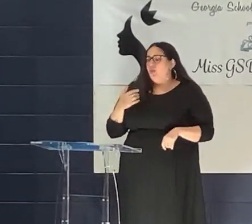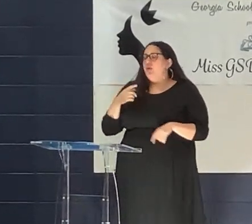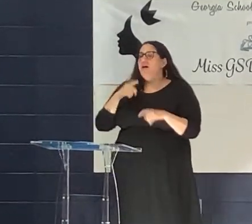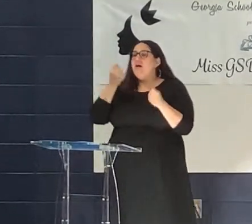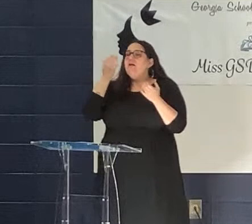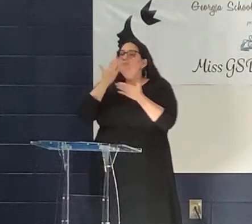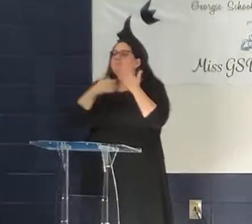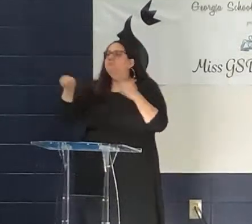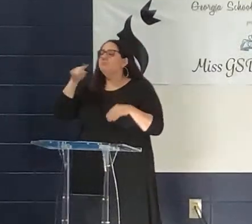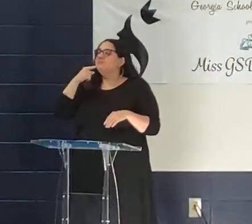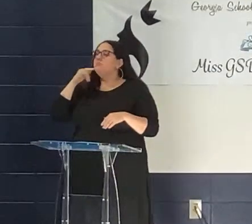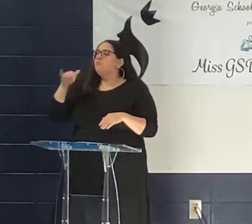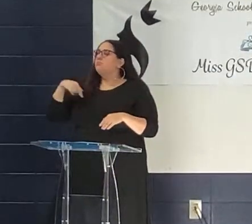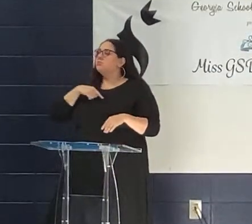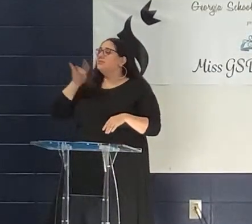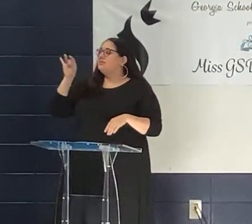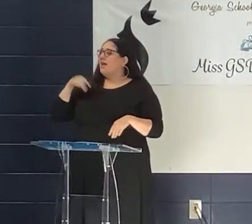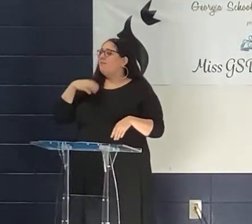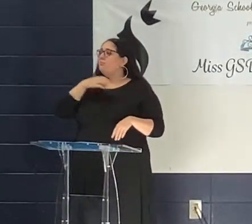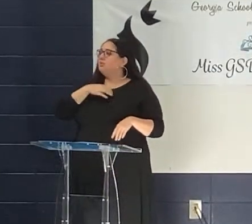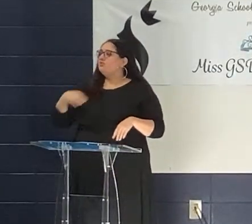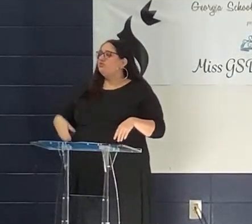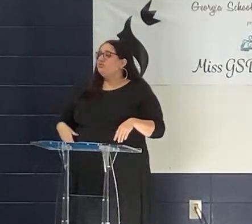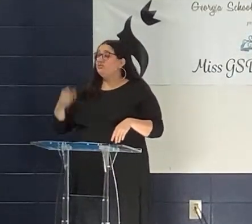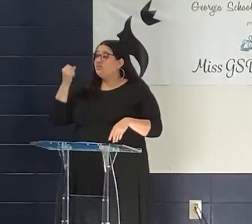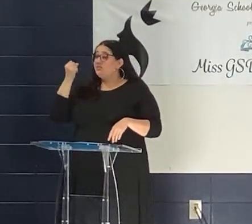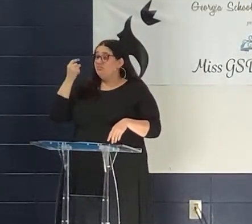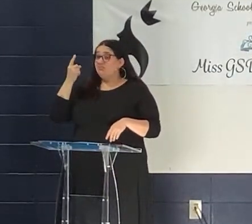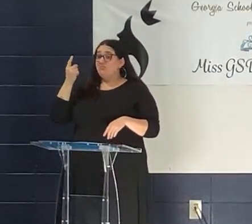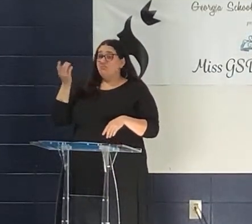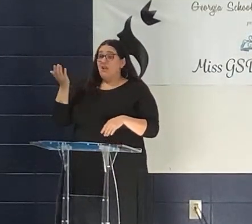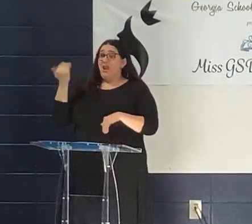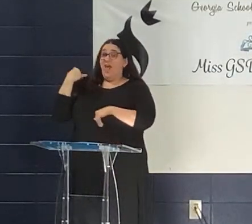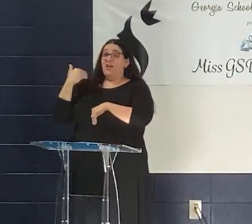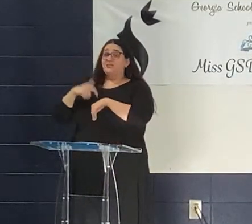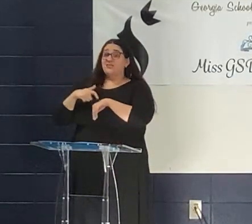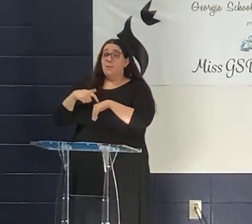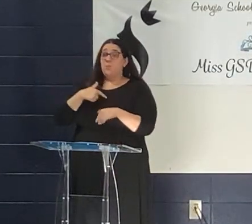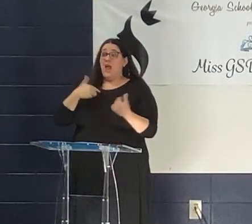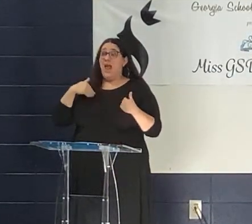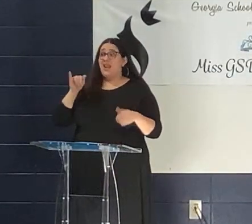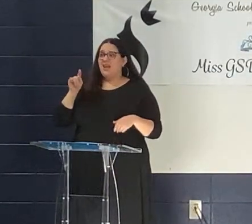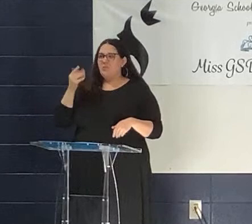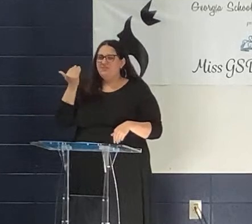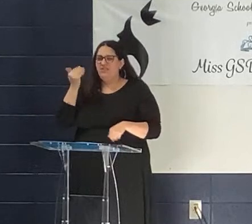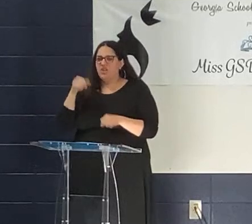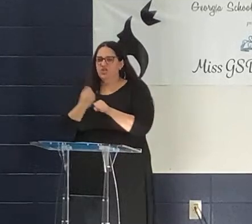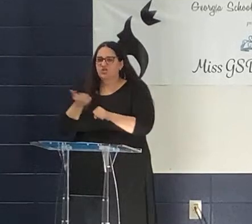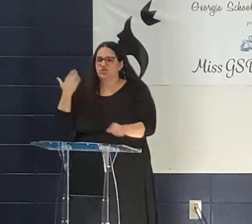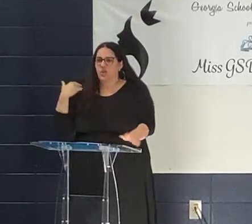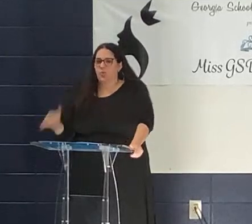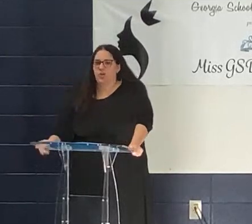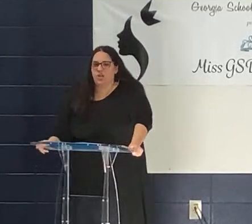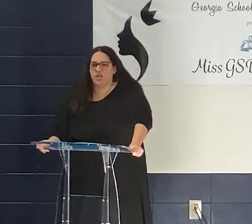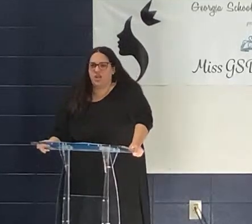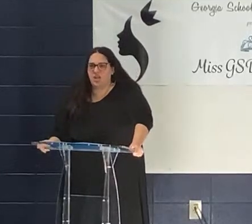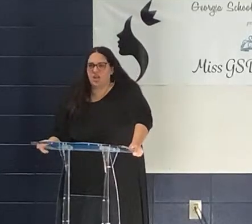We just started a few years ago, and we had a pageant. I mean, because the last time we had the pageant was